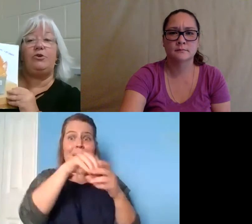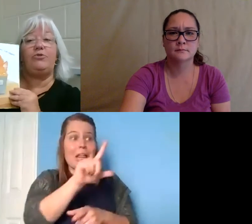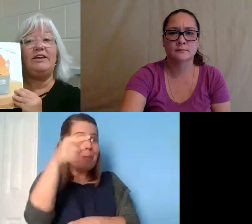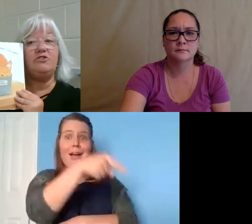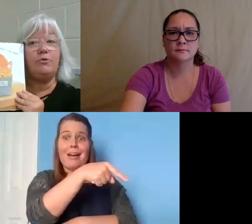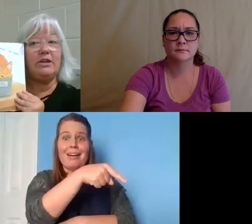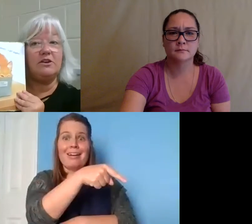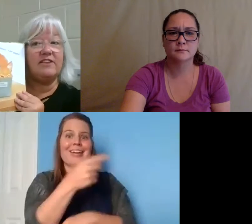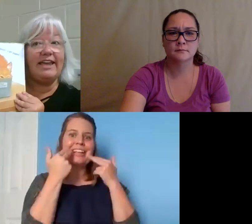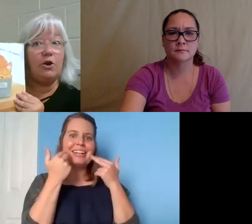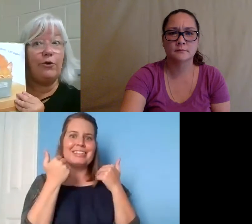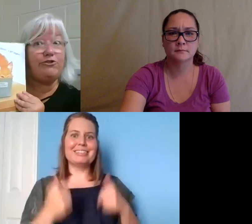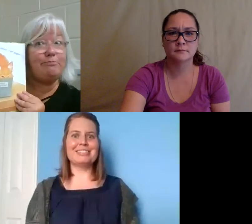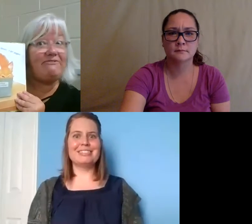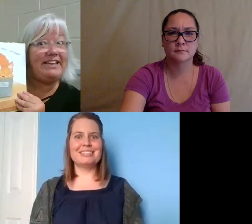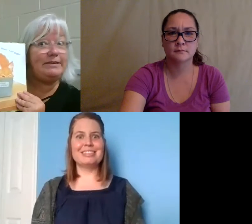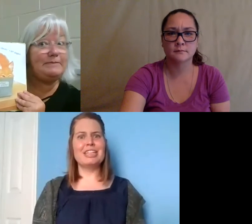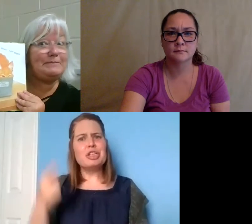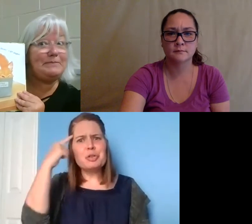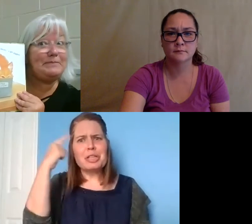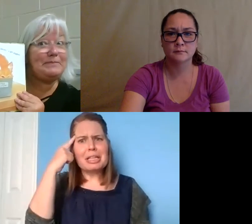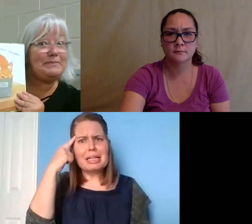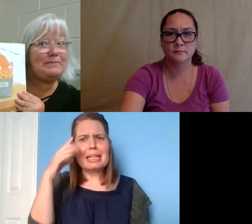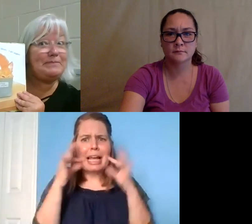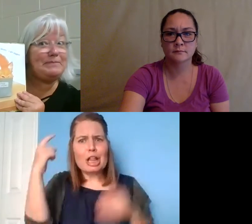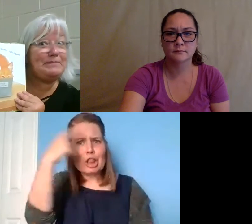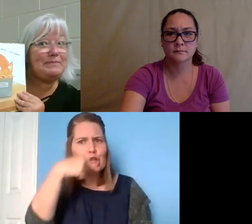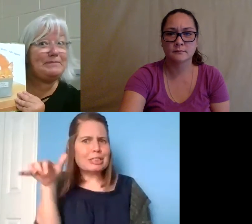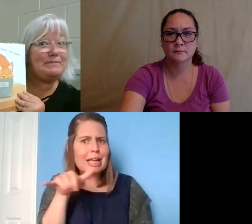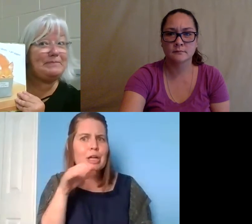Do you think Dewey looks like an orange muffin?